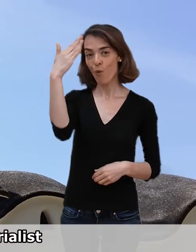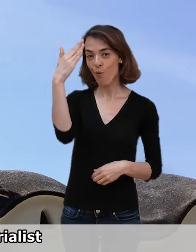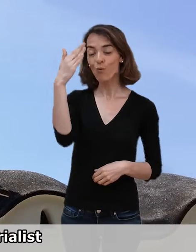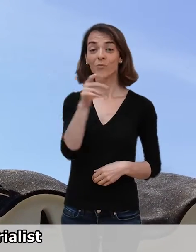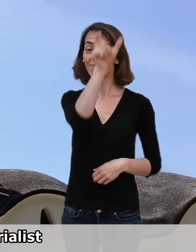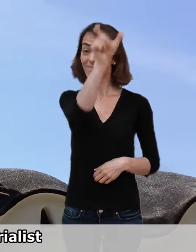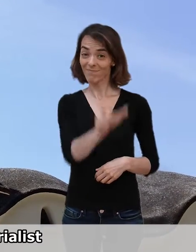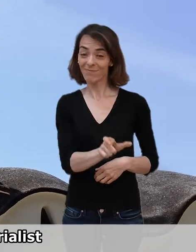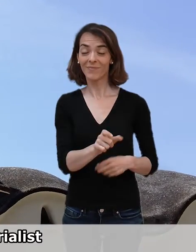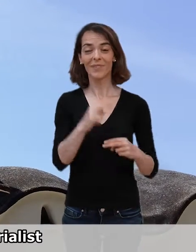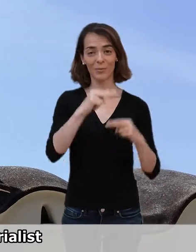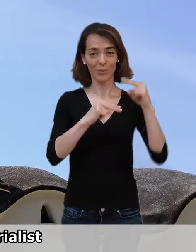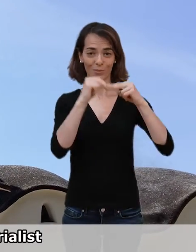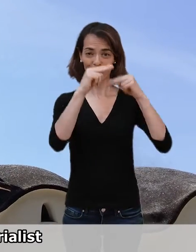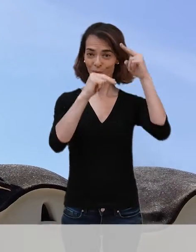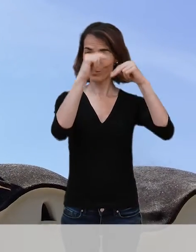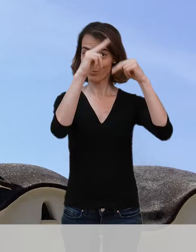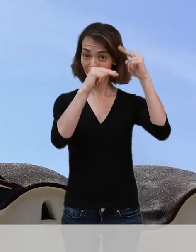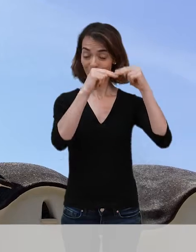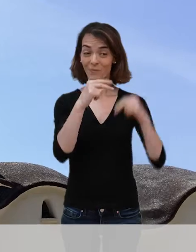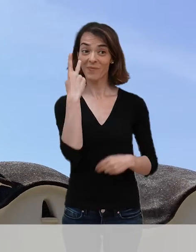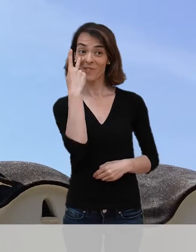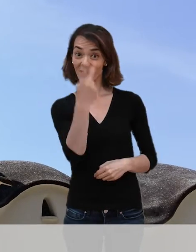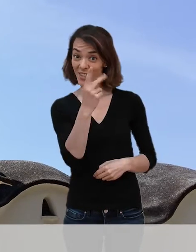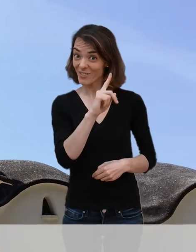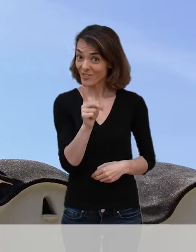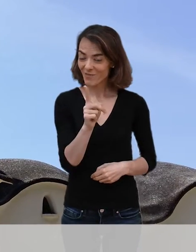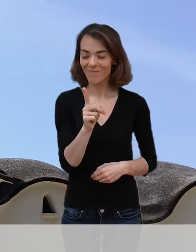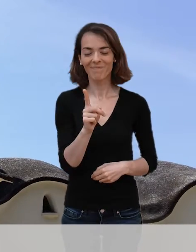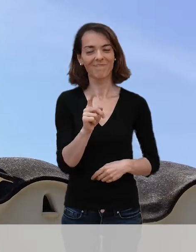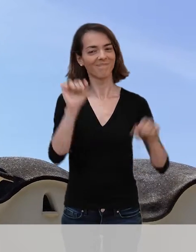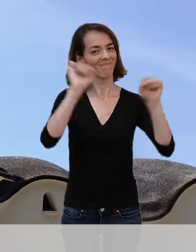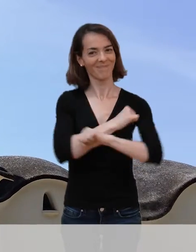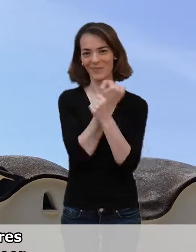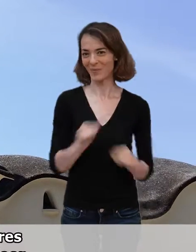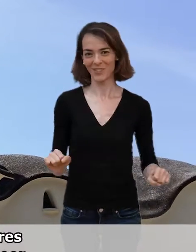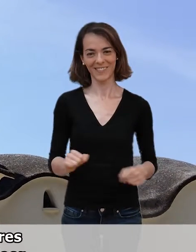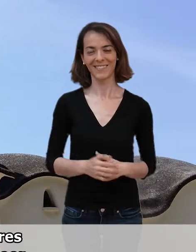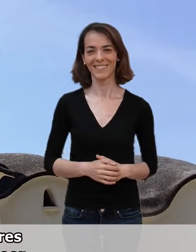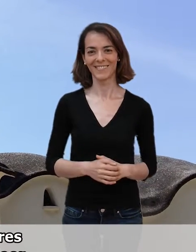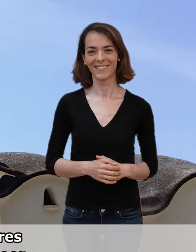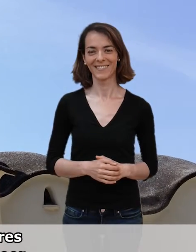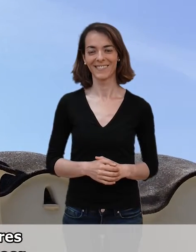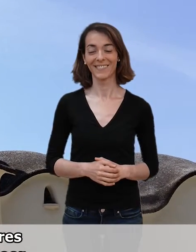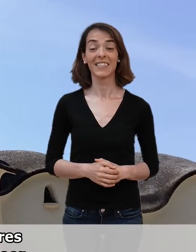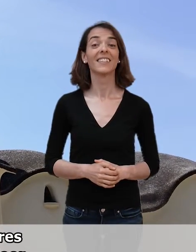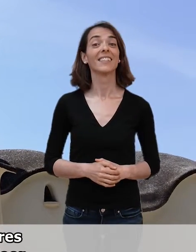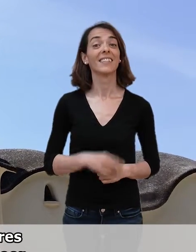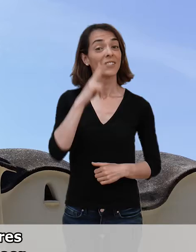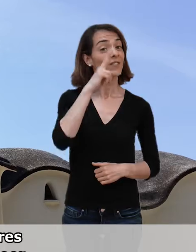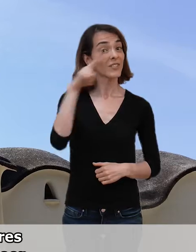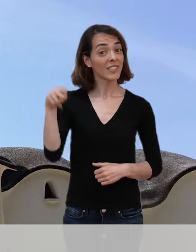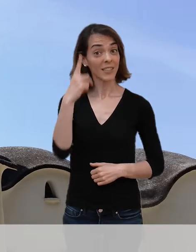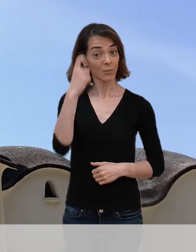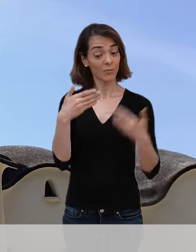in honour of the industrialist who had it built. To start your visit, stand just a few metres away from the